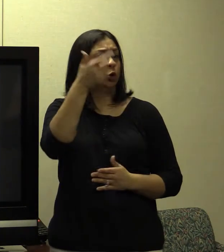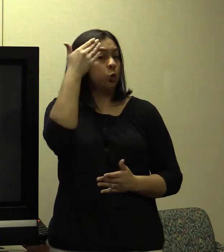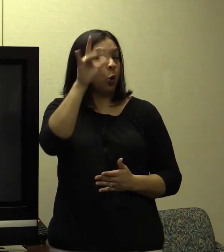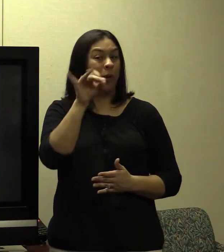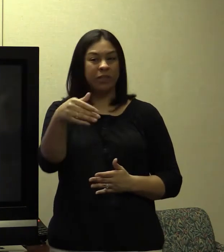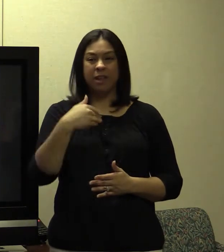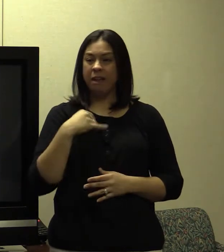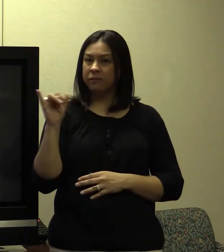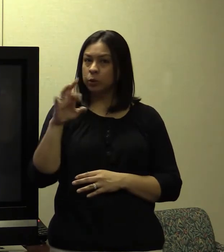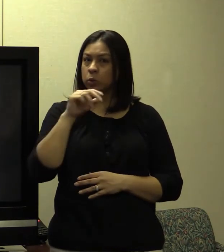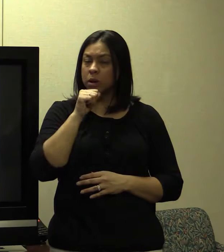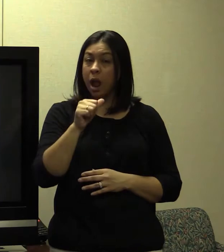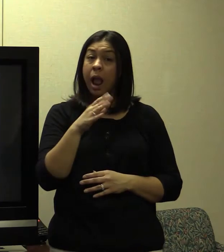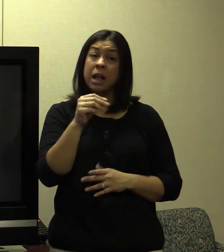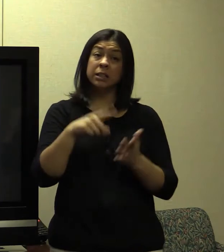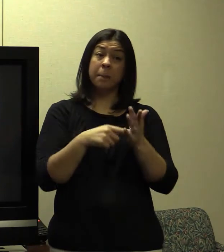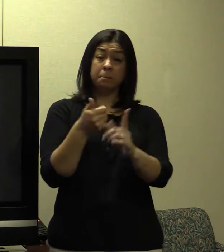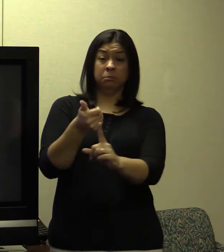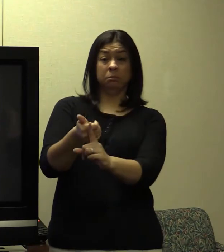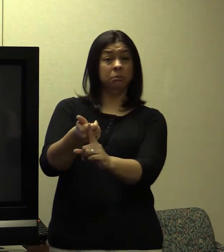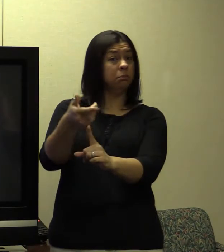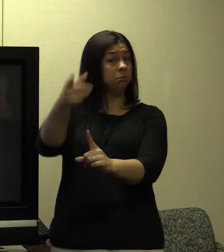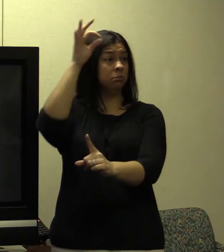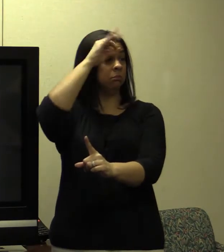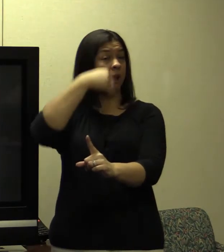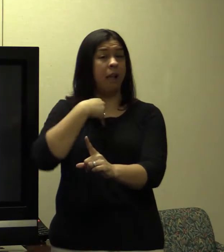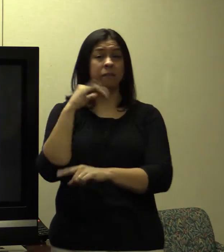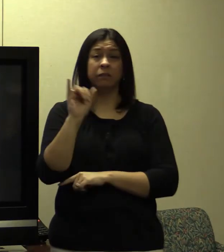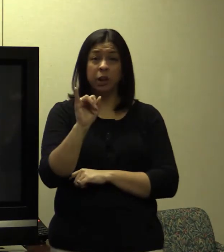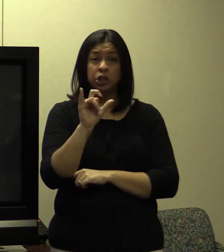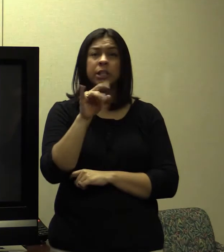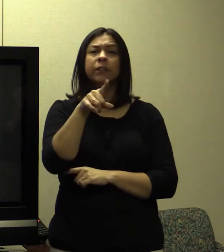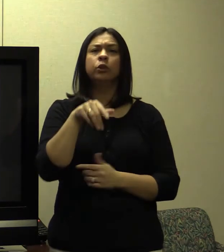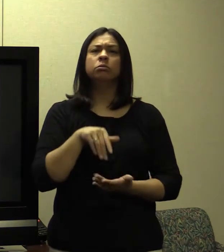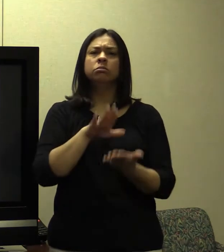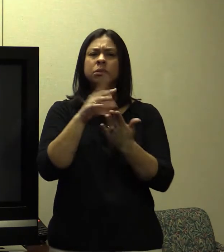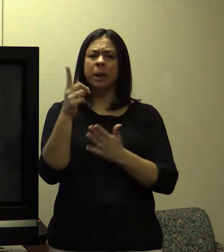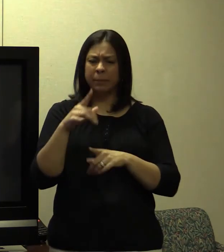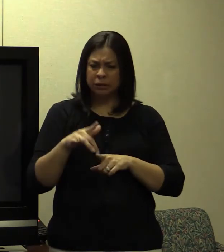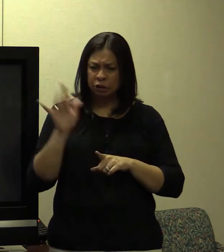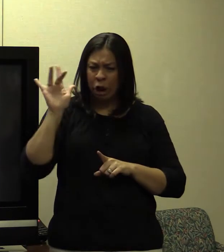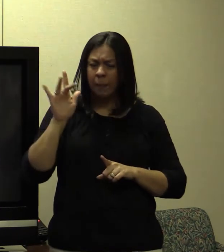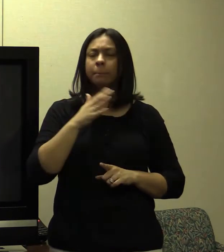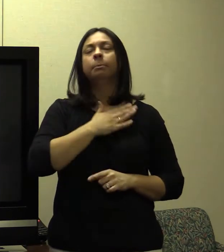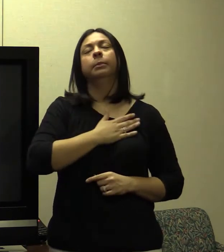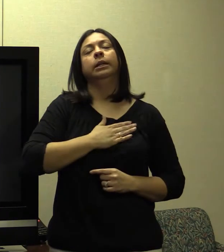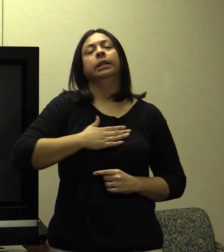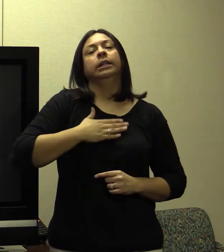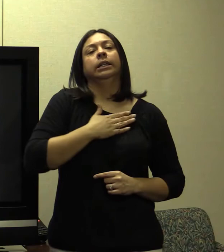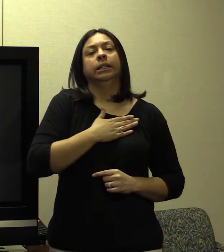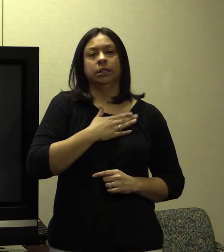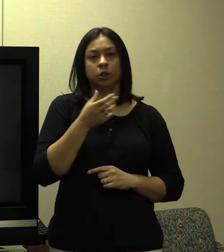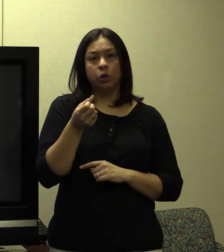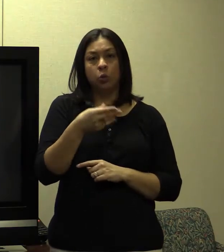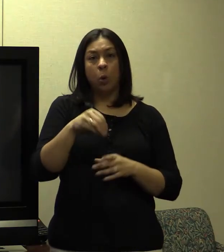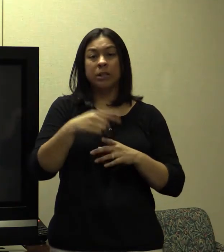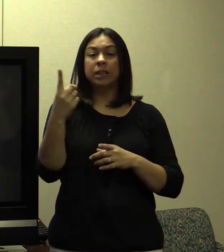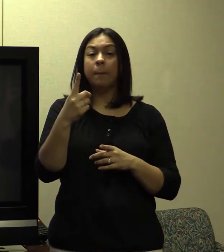themselves doesn't know if they are infected. If you come across something sharp, please throw it away in something that cannot be